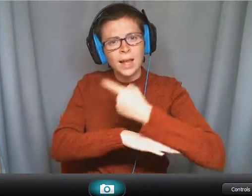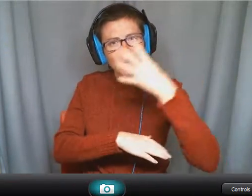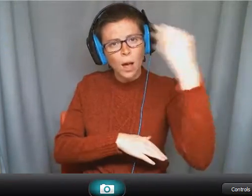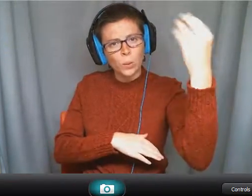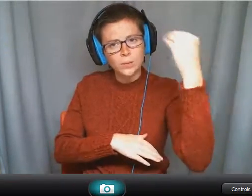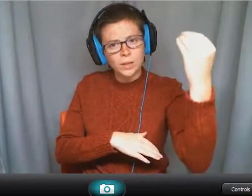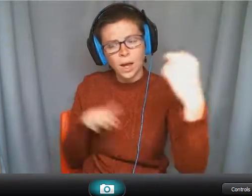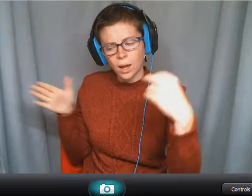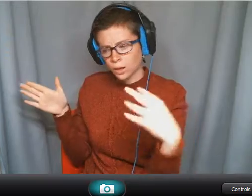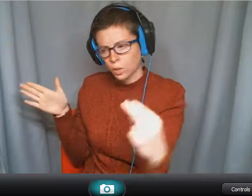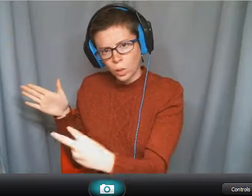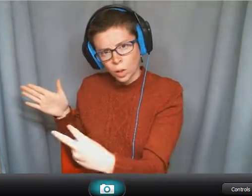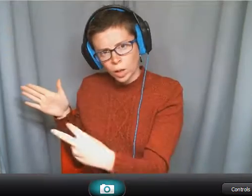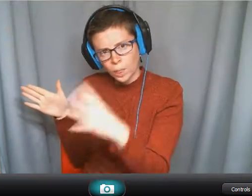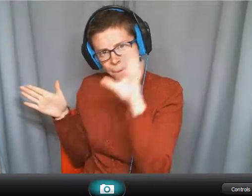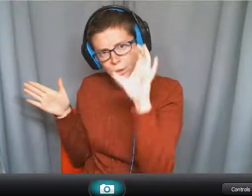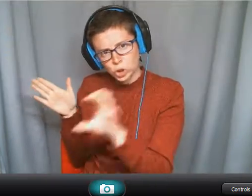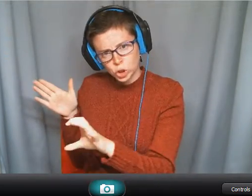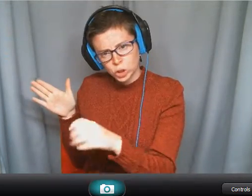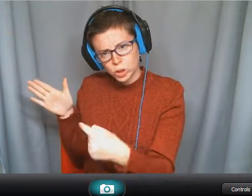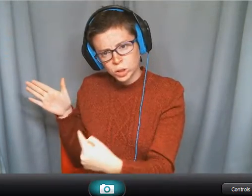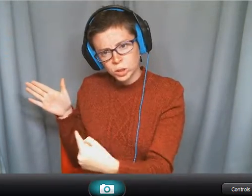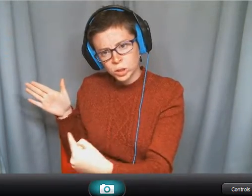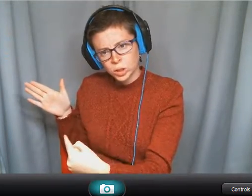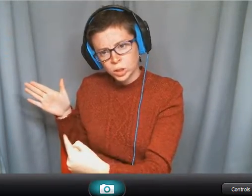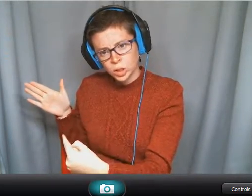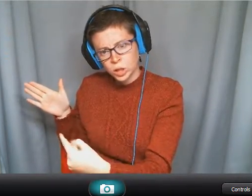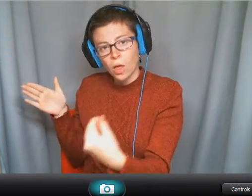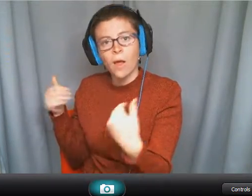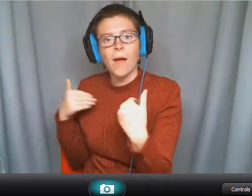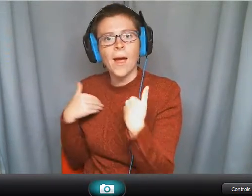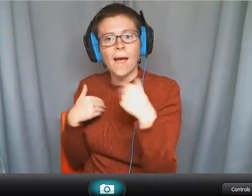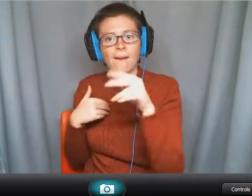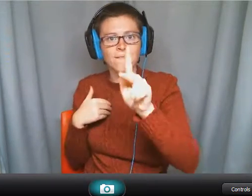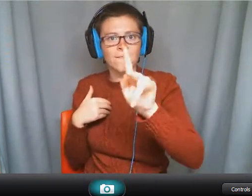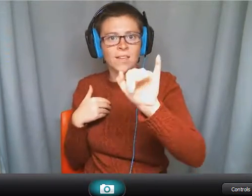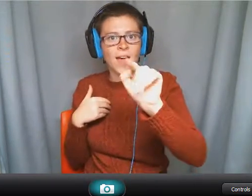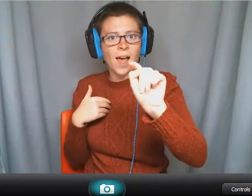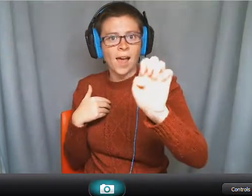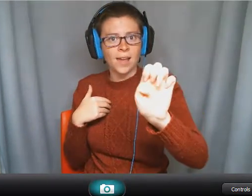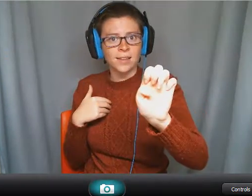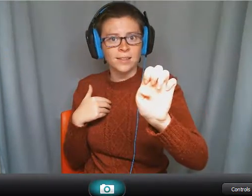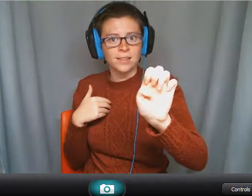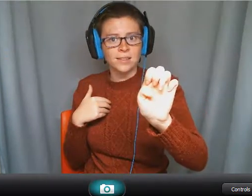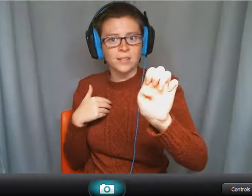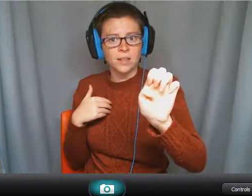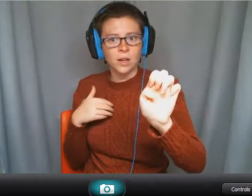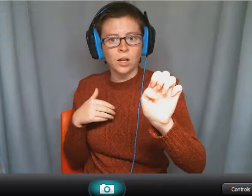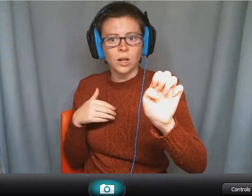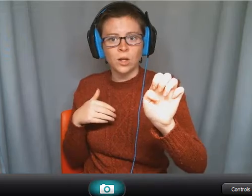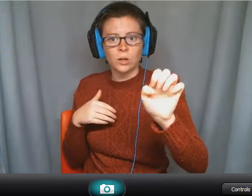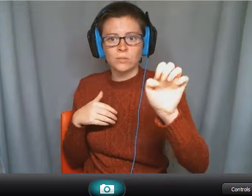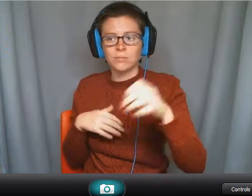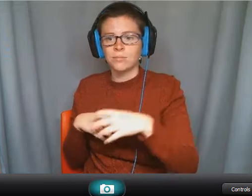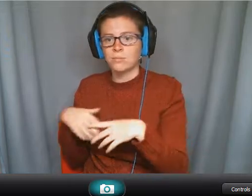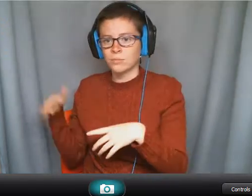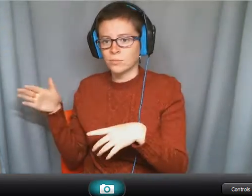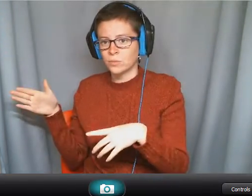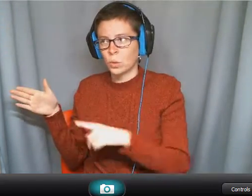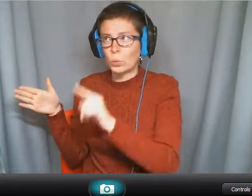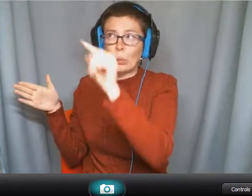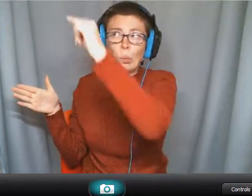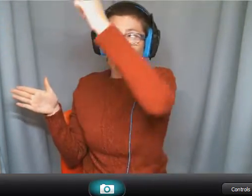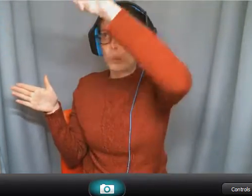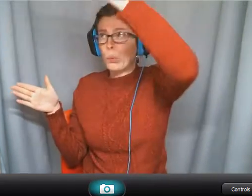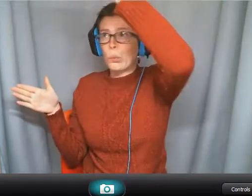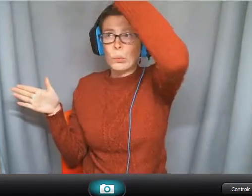Michelle, what do you see? The kite is flying now. Uh-huh. Without the wind, would that kite go so high?